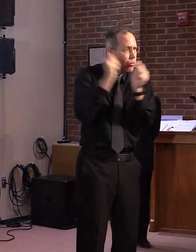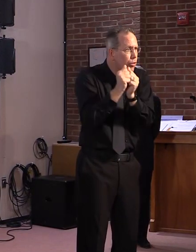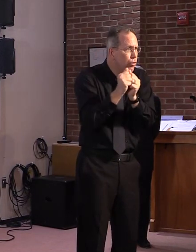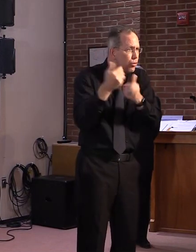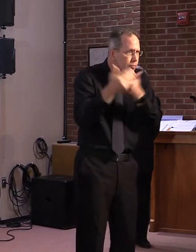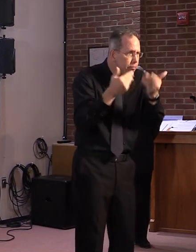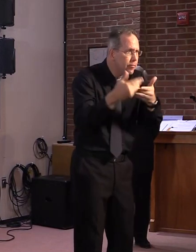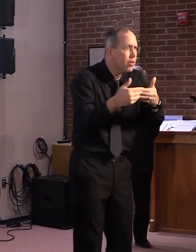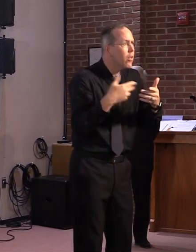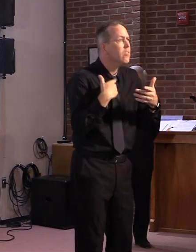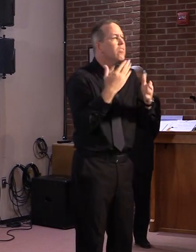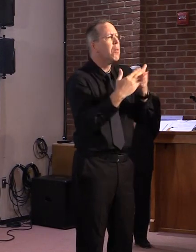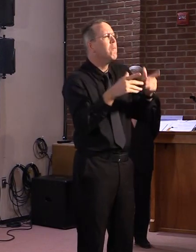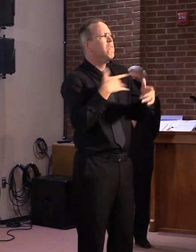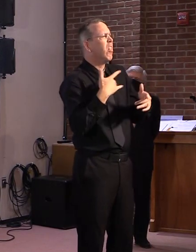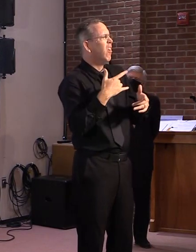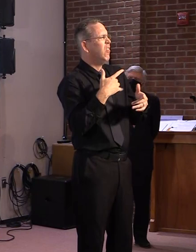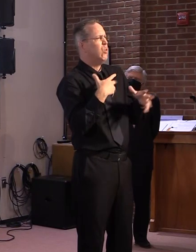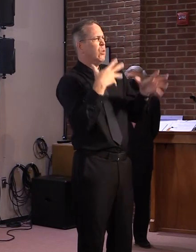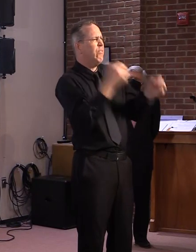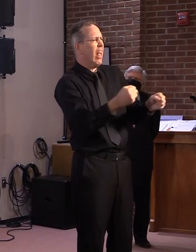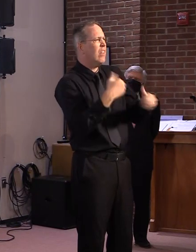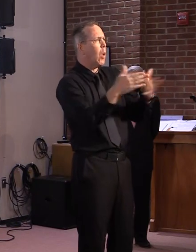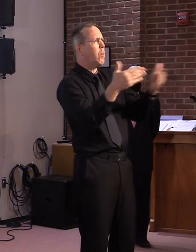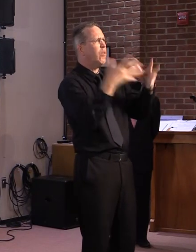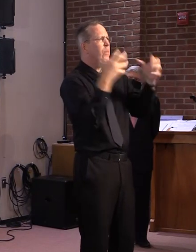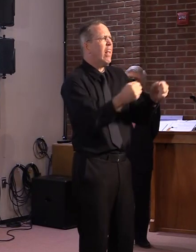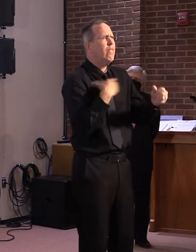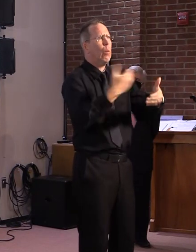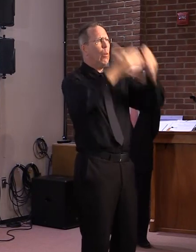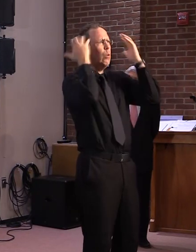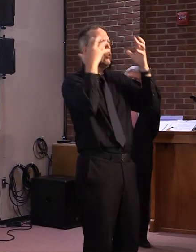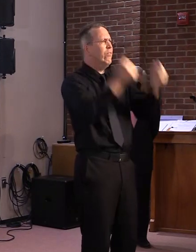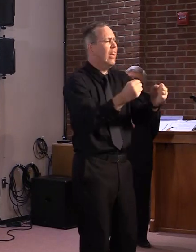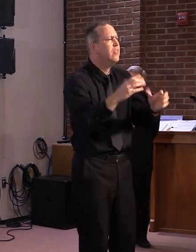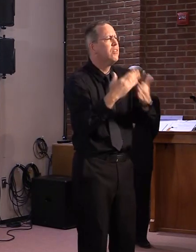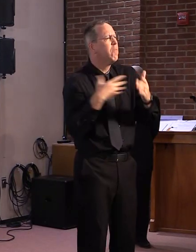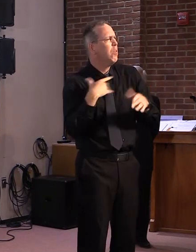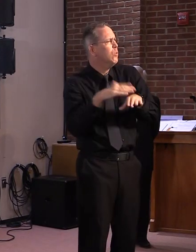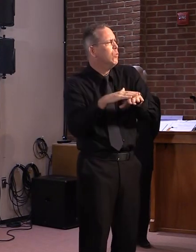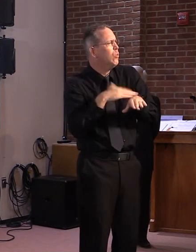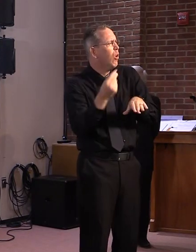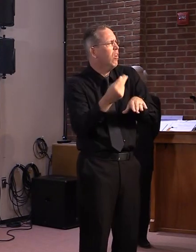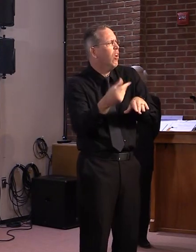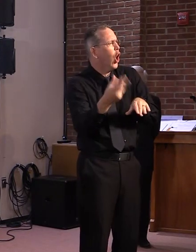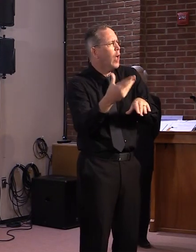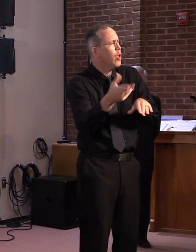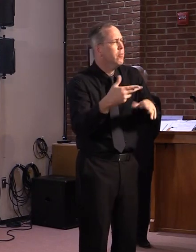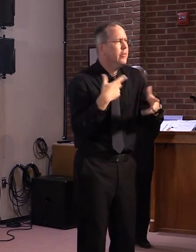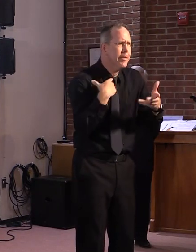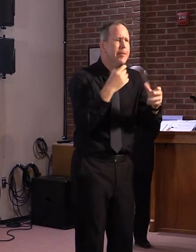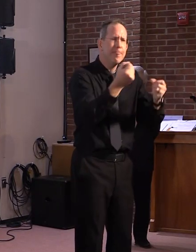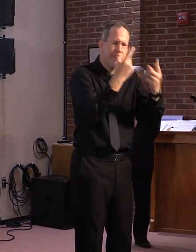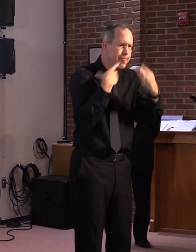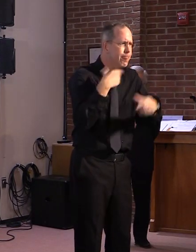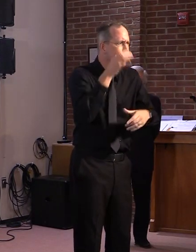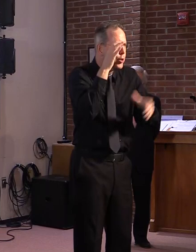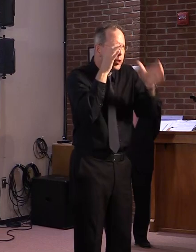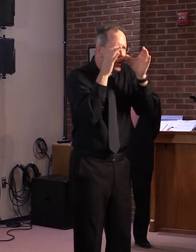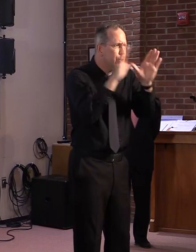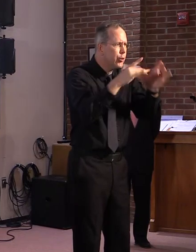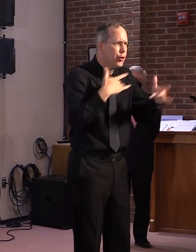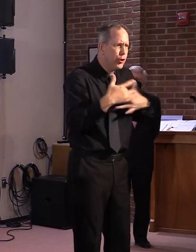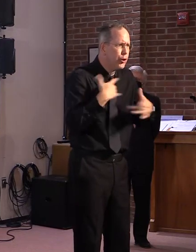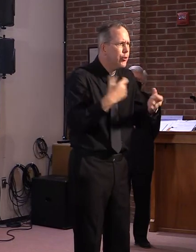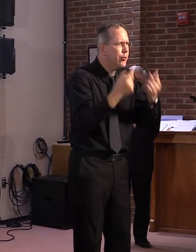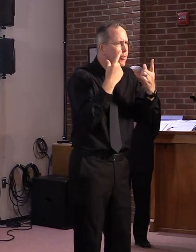too slow. I hear and understand the concerns on both sides, but there are no easy answers or